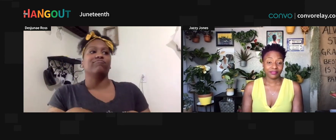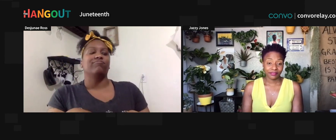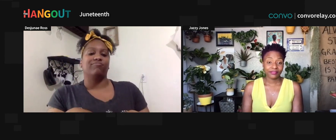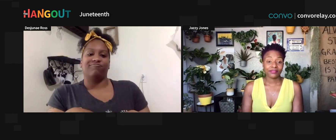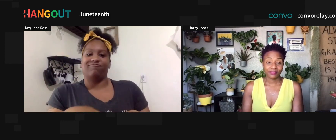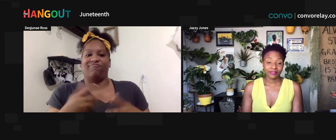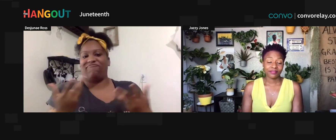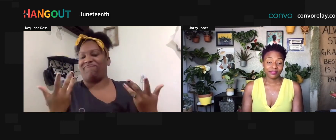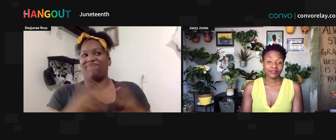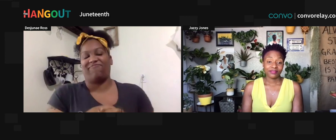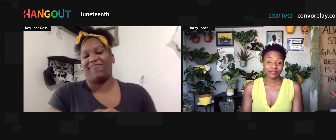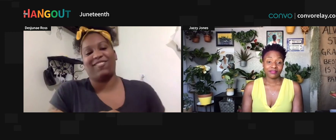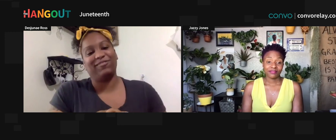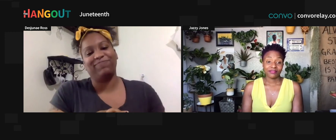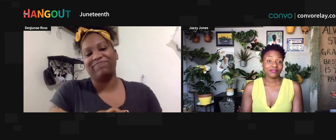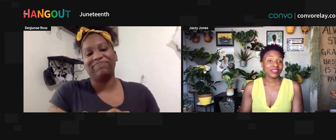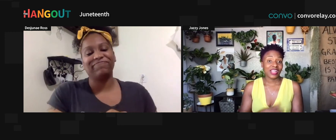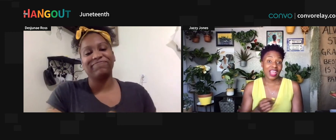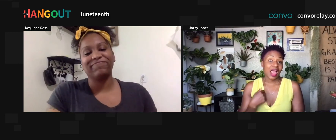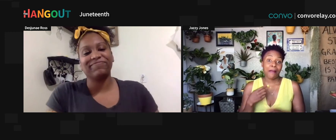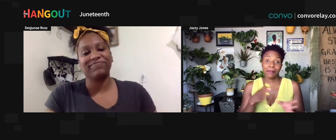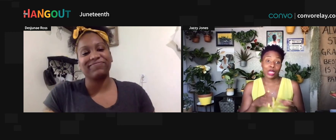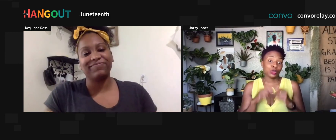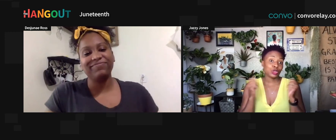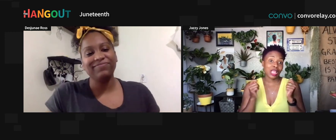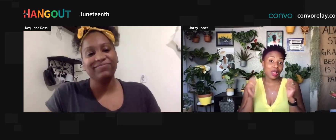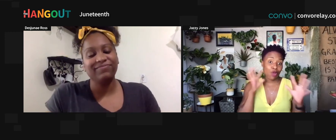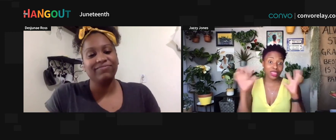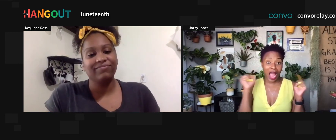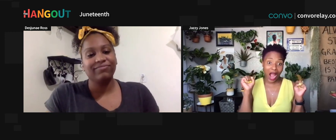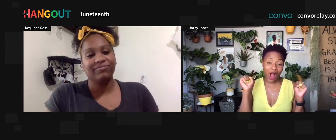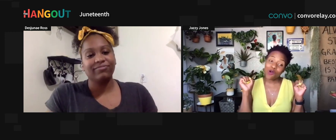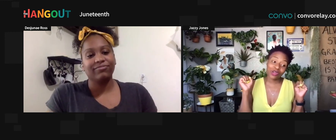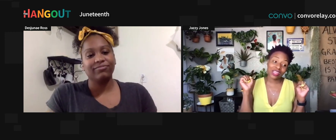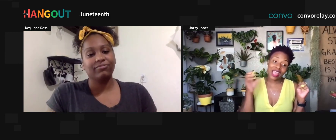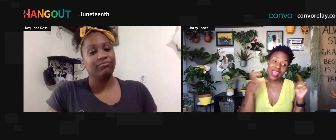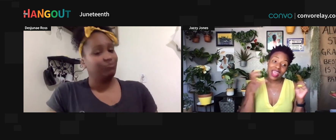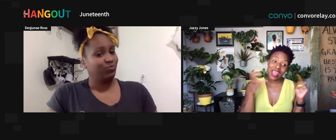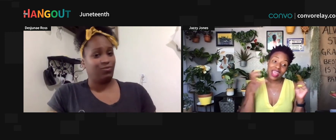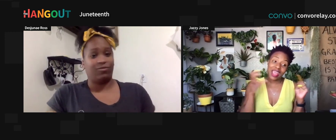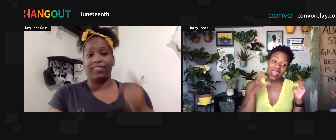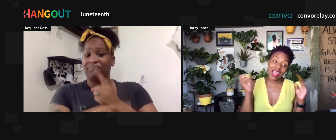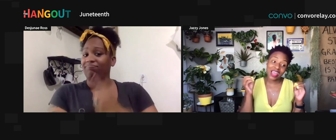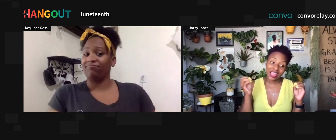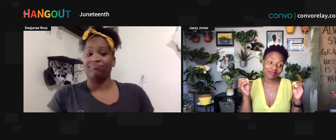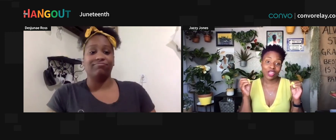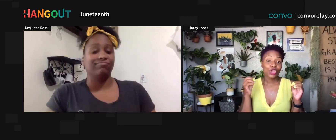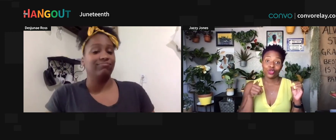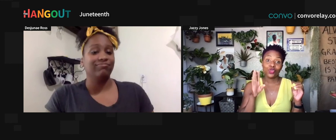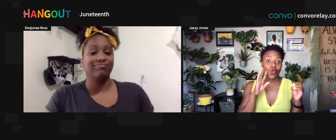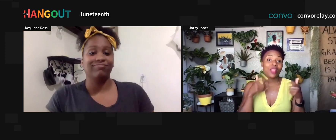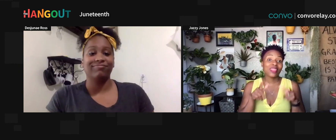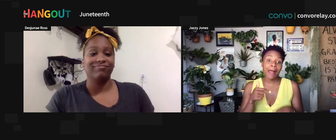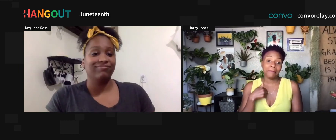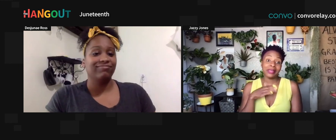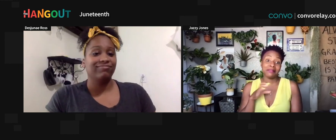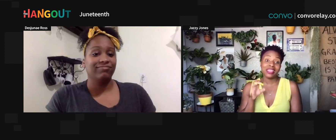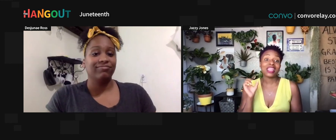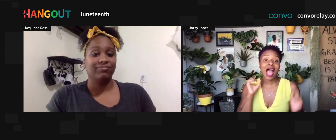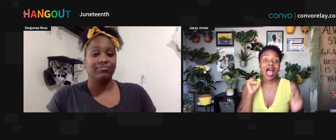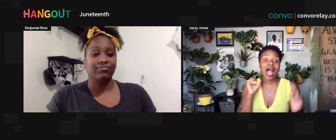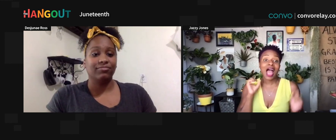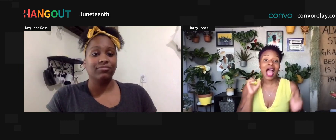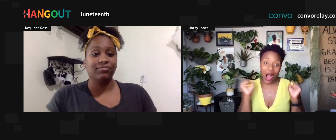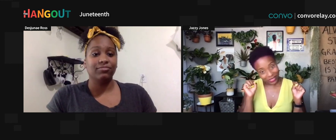in solidarity should understand and celebrate. And I do plan to celebrate and go out